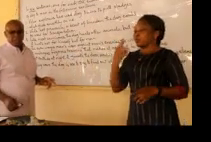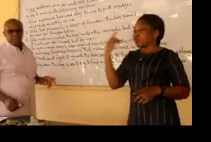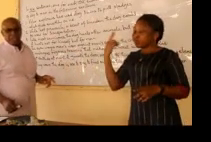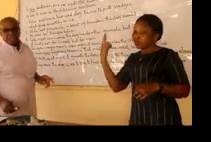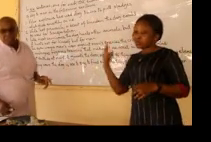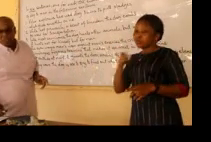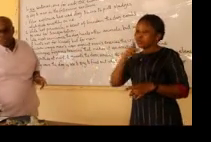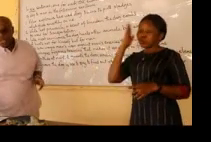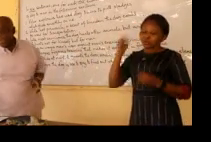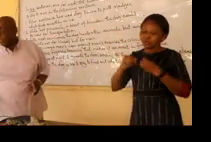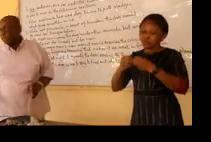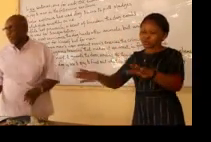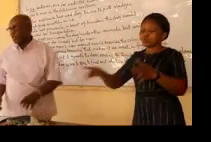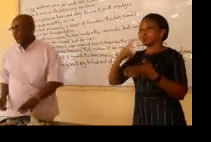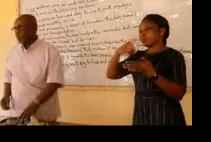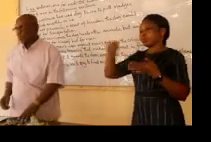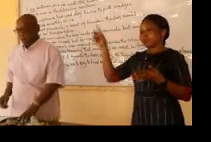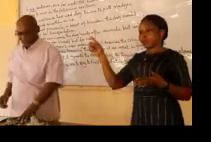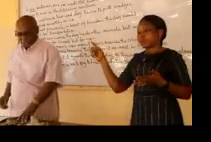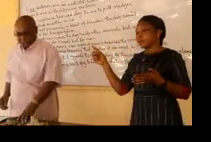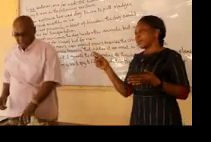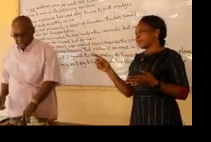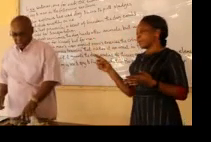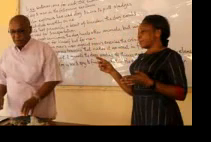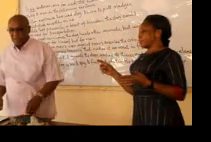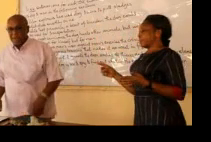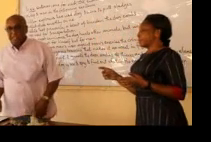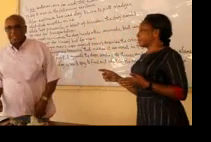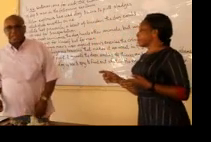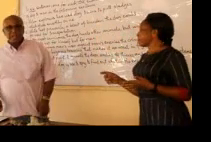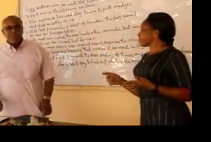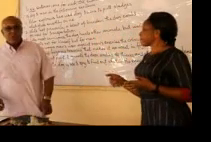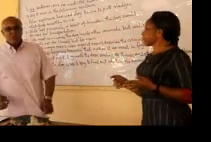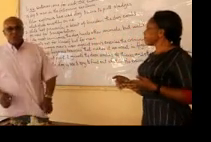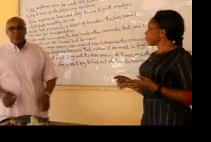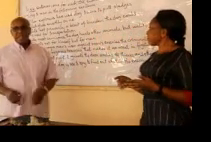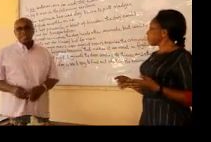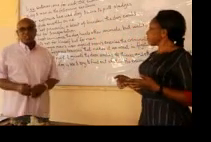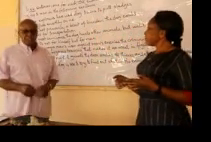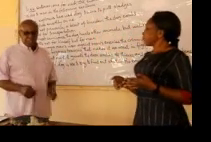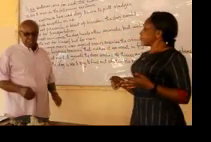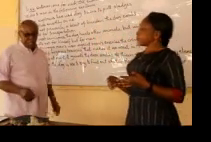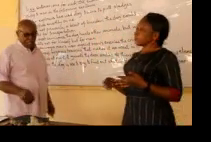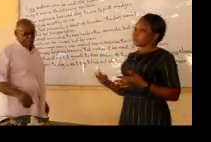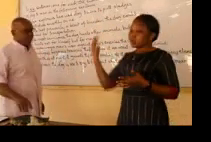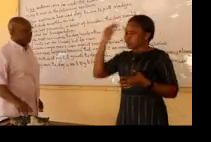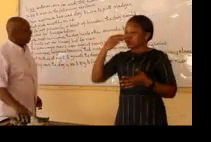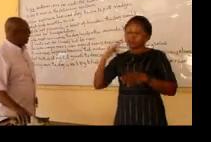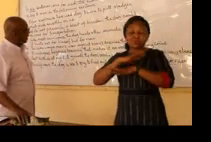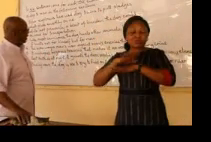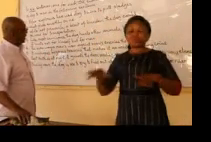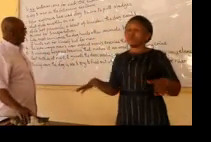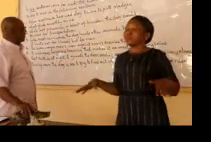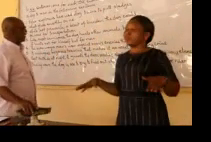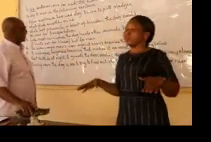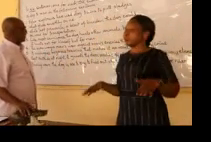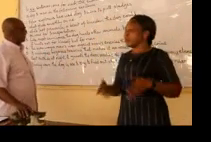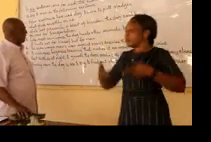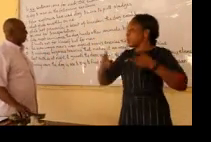summary, you are losing a mark. WAEC does not allow